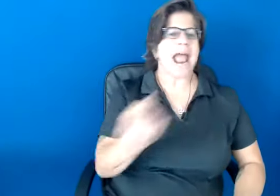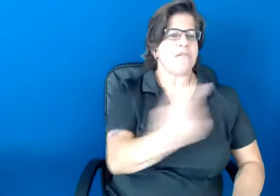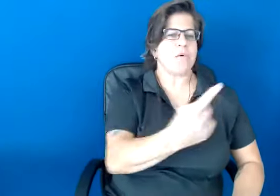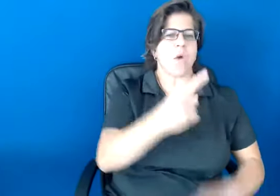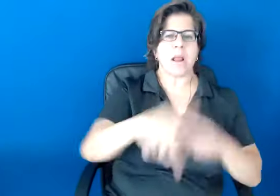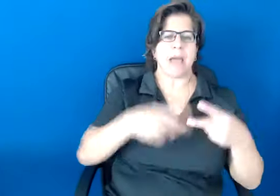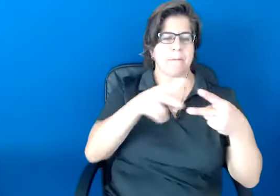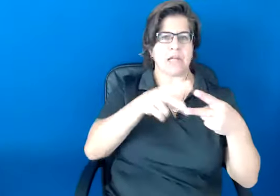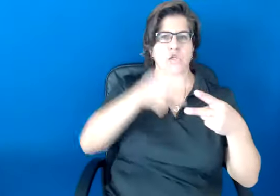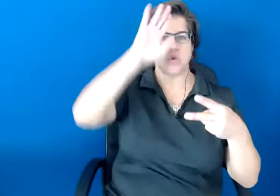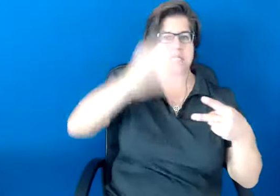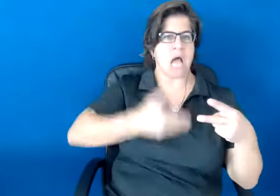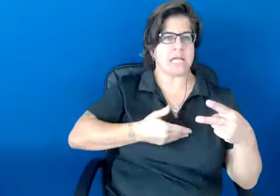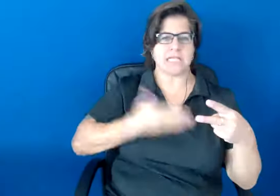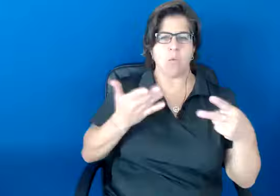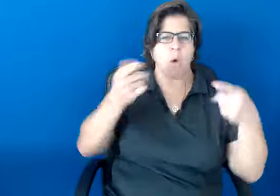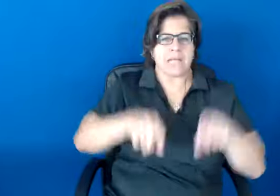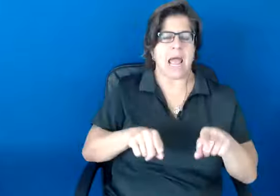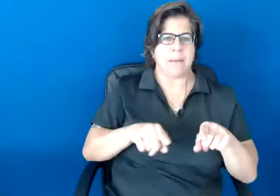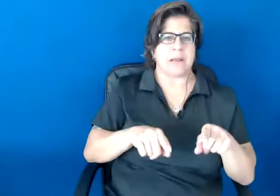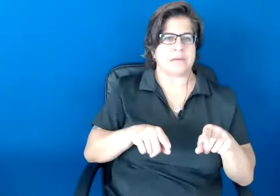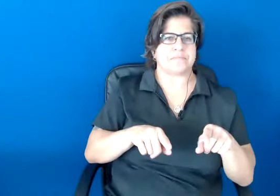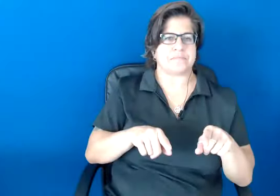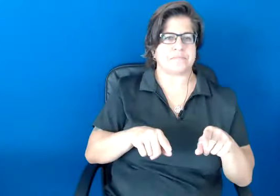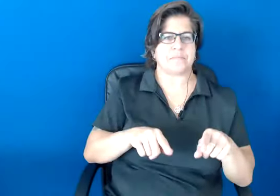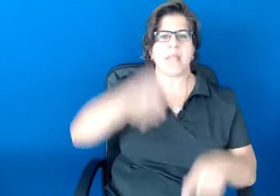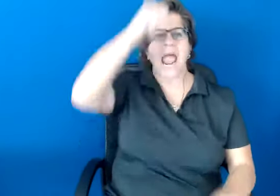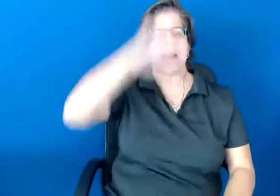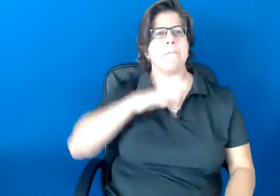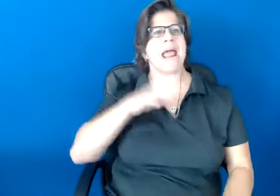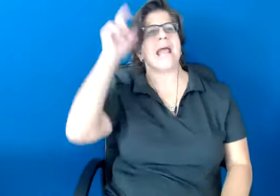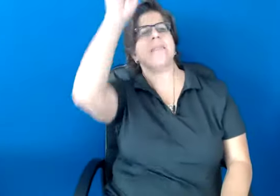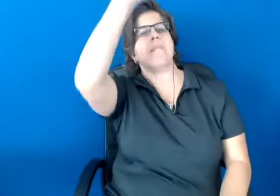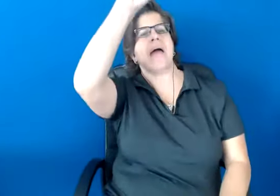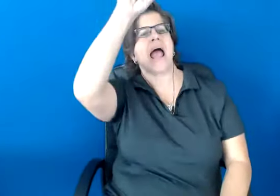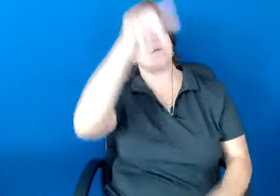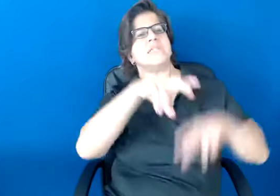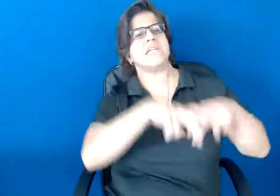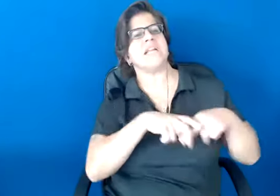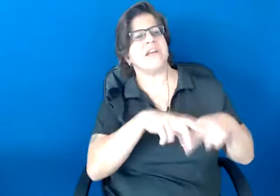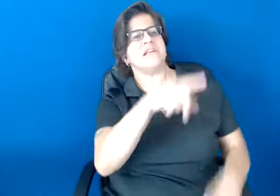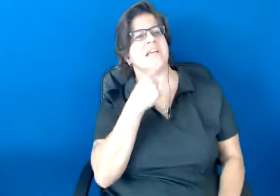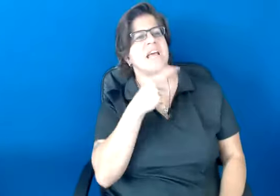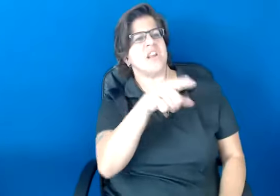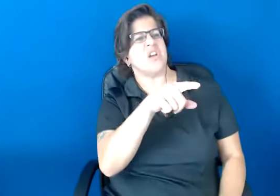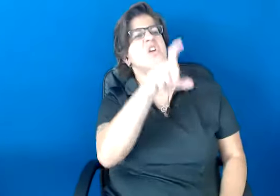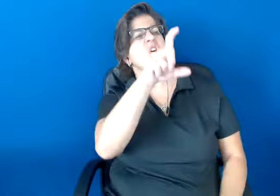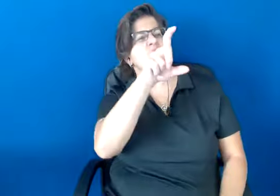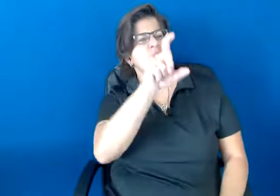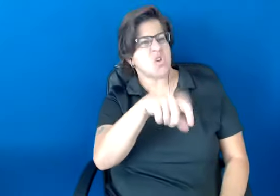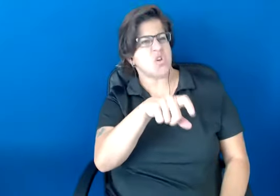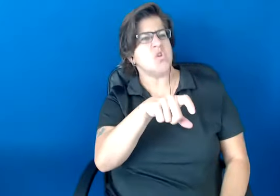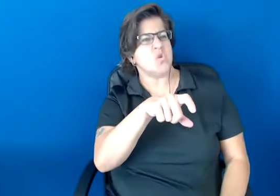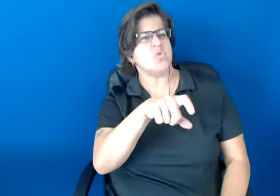two sons and what was going on. And this man in the back was just sitting there, and he said, "You need to turn those